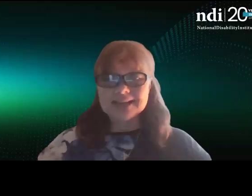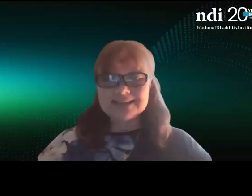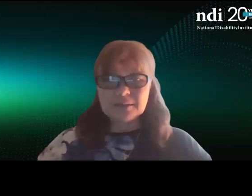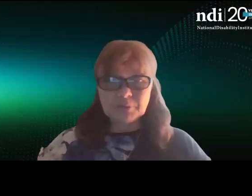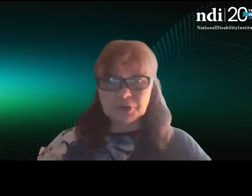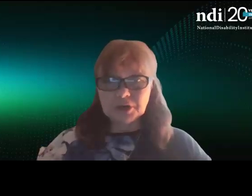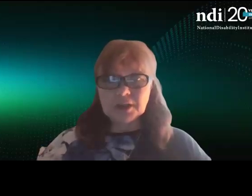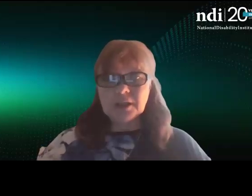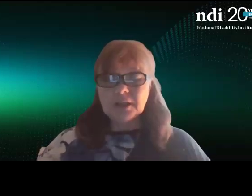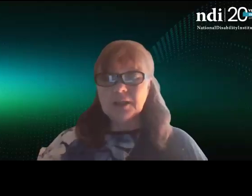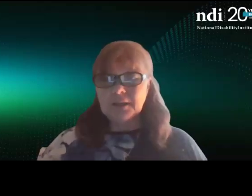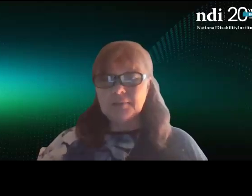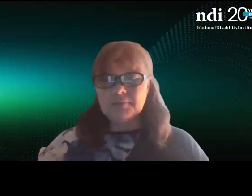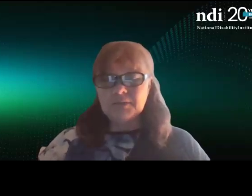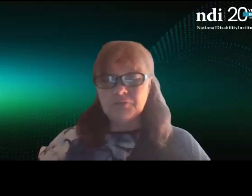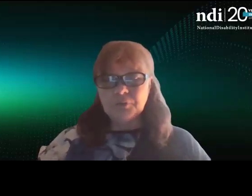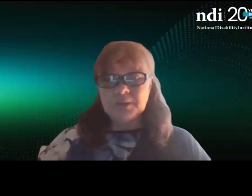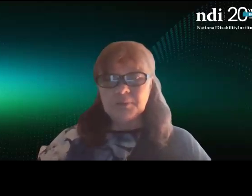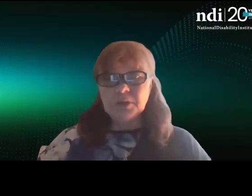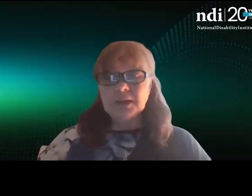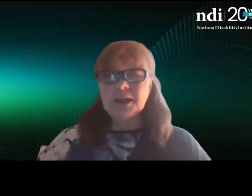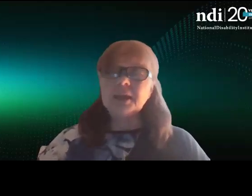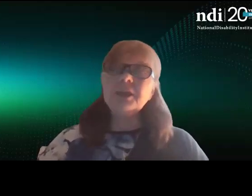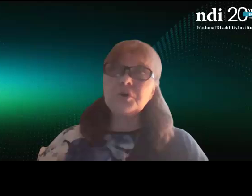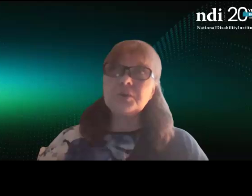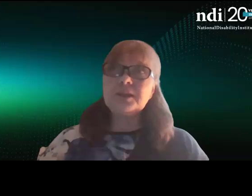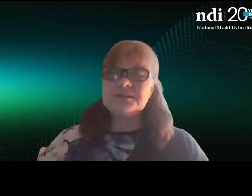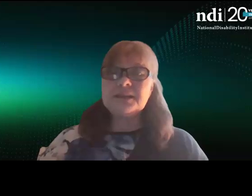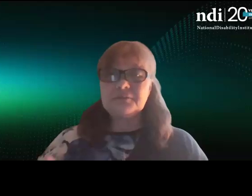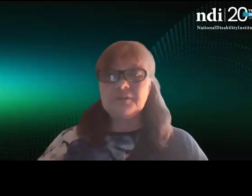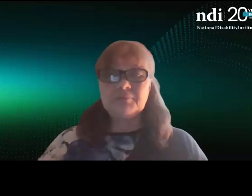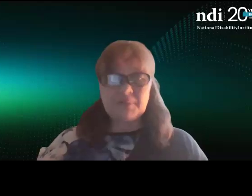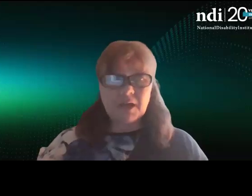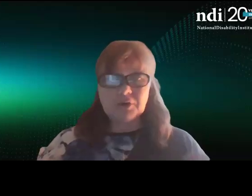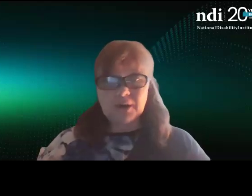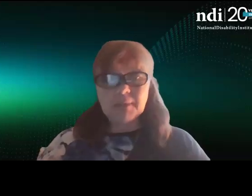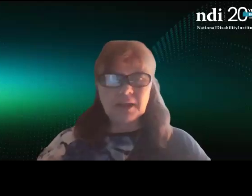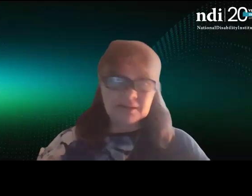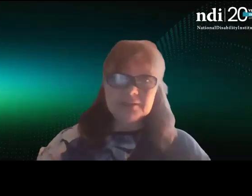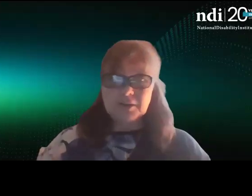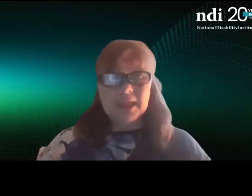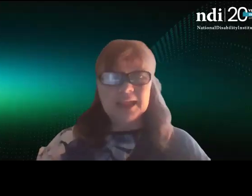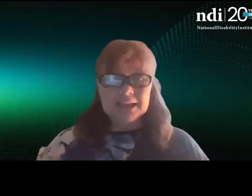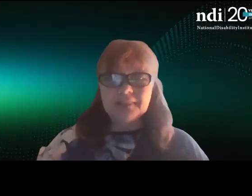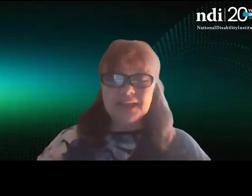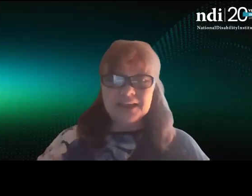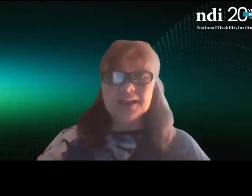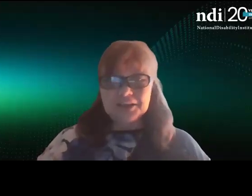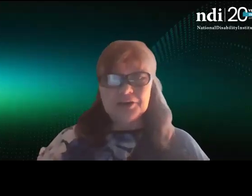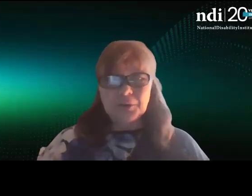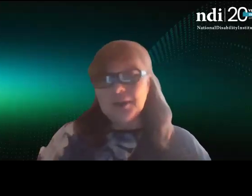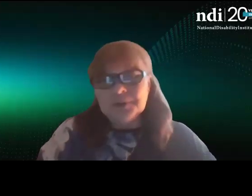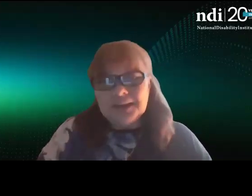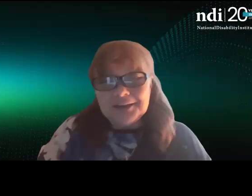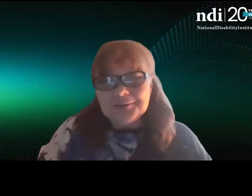need to have X number before people and I know, like you said, if my mom or grandma are buying Mhm. it,